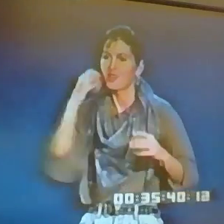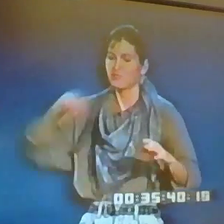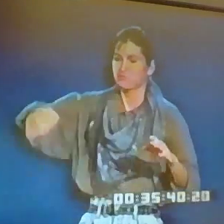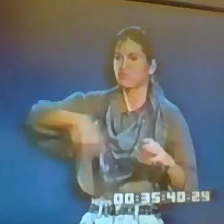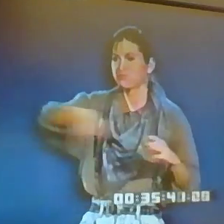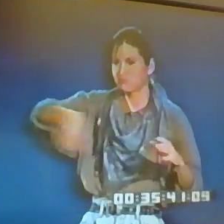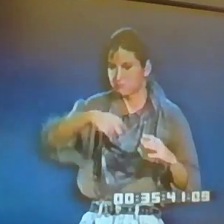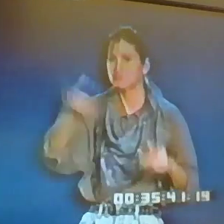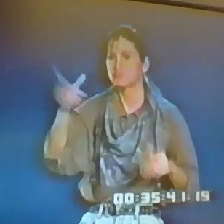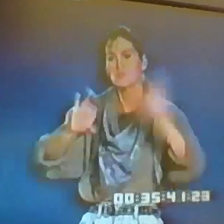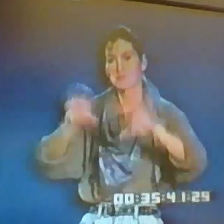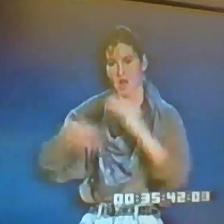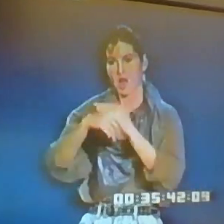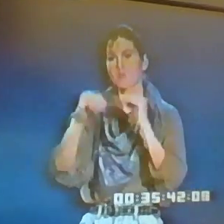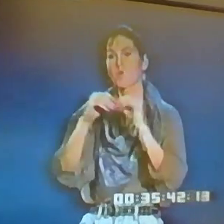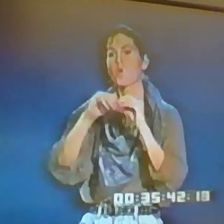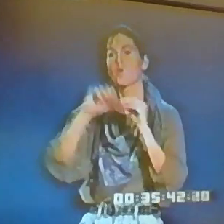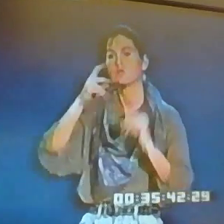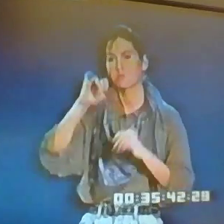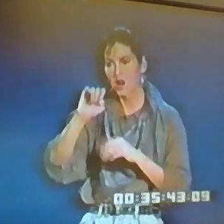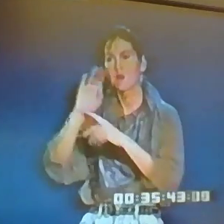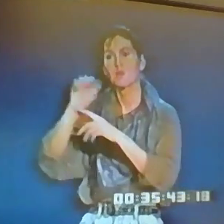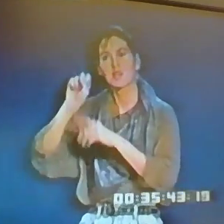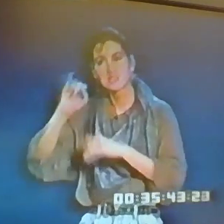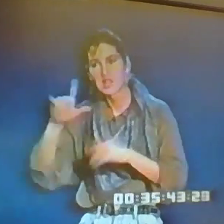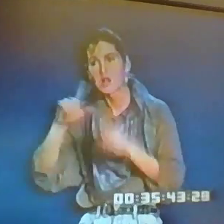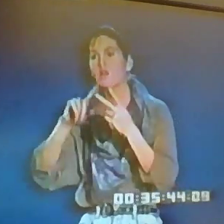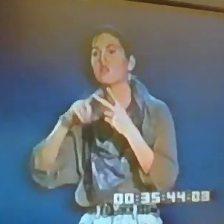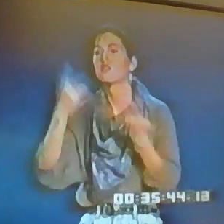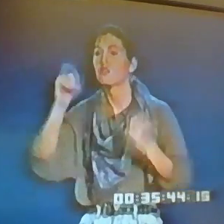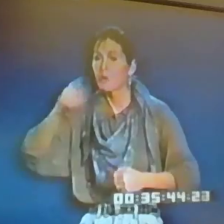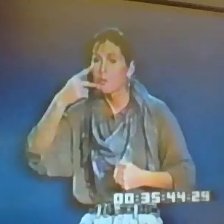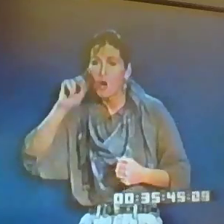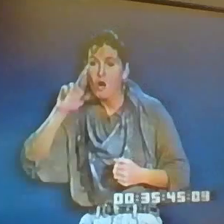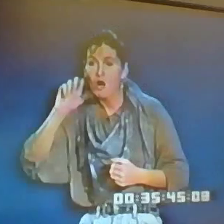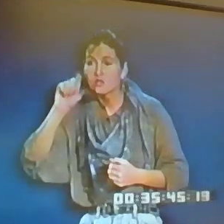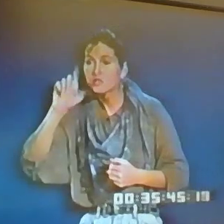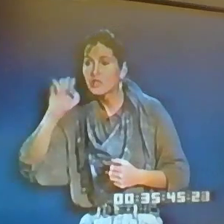Add a little cream, and then add the cornstarch mixture.